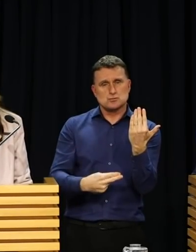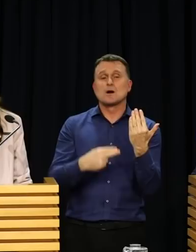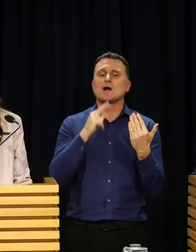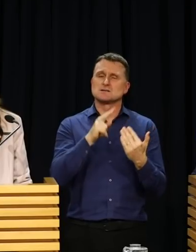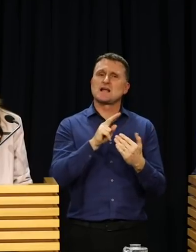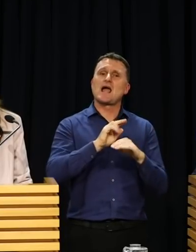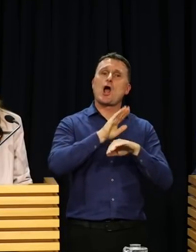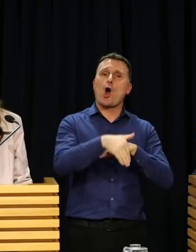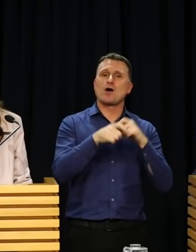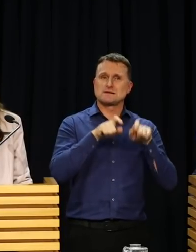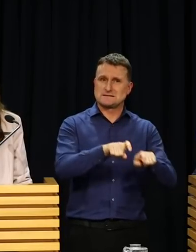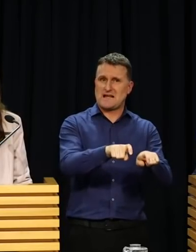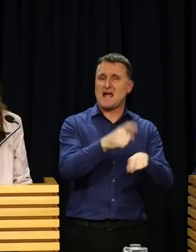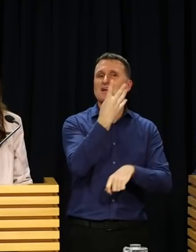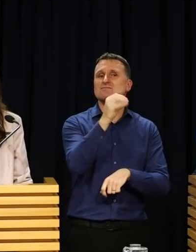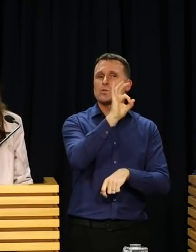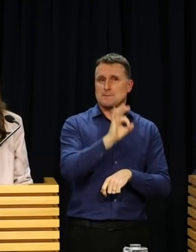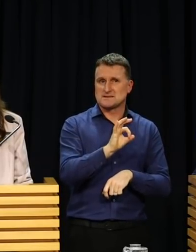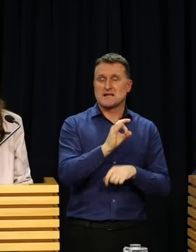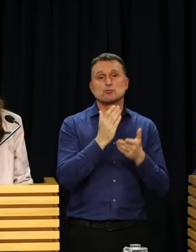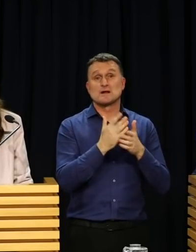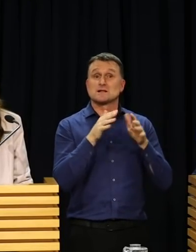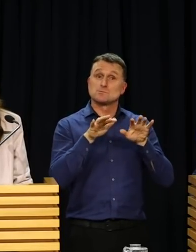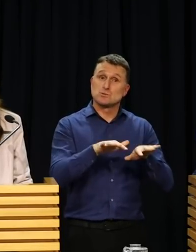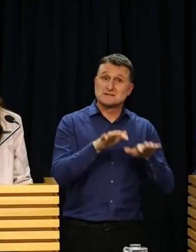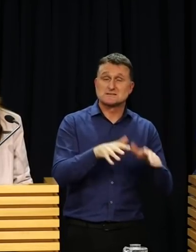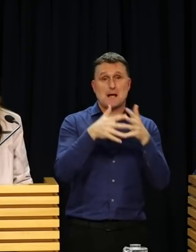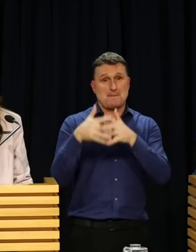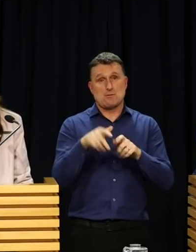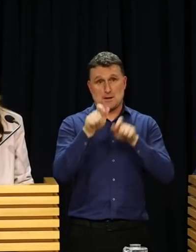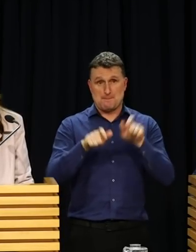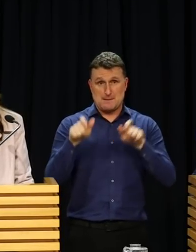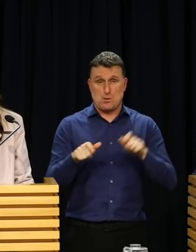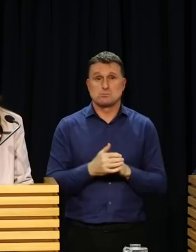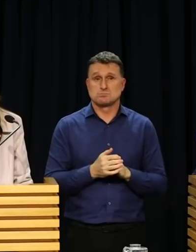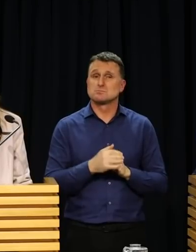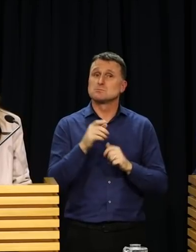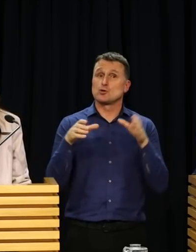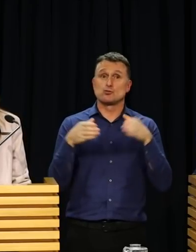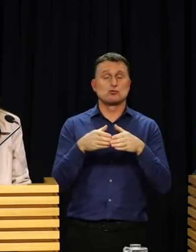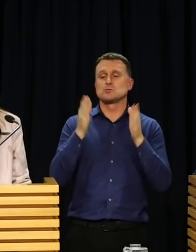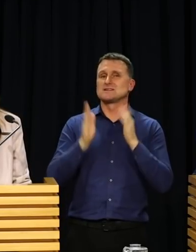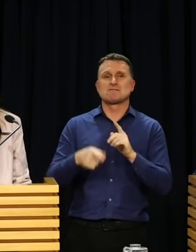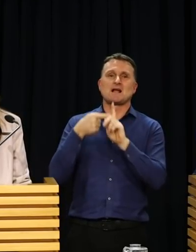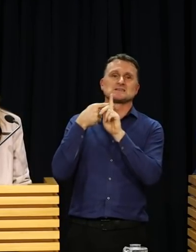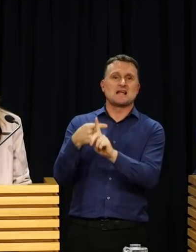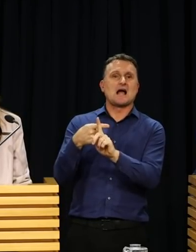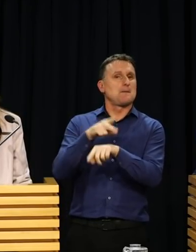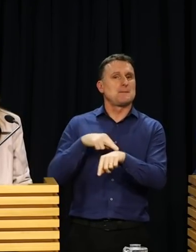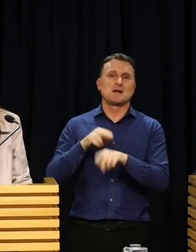of overstayers were actually British and American, despite these groups never being targets of police